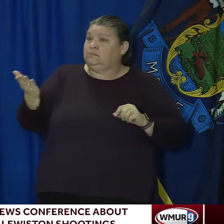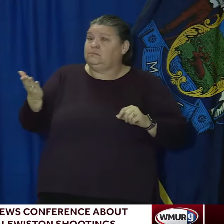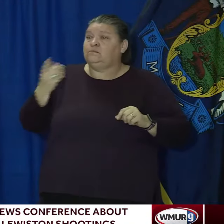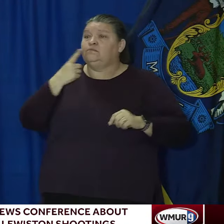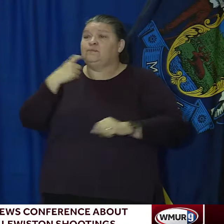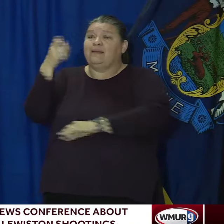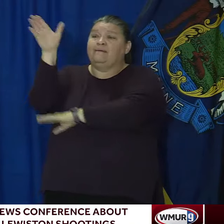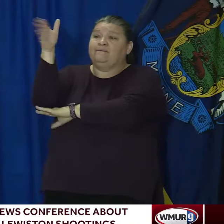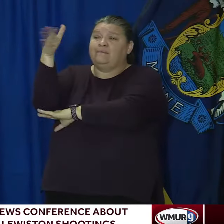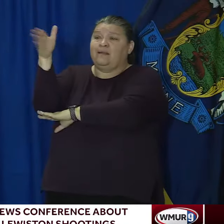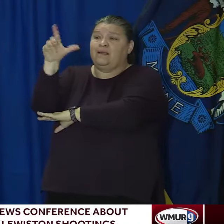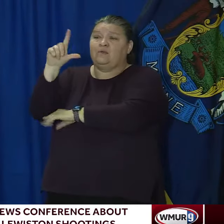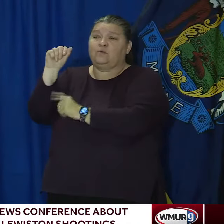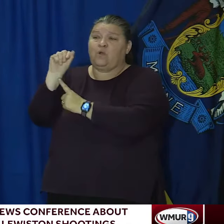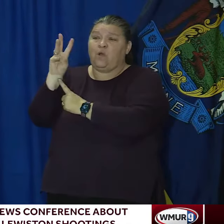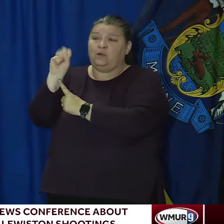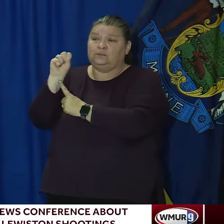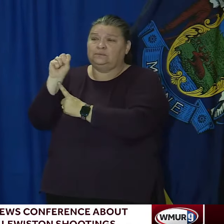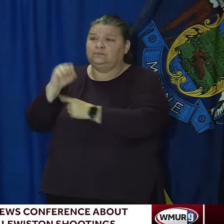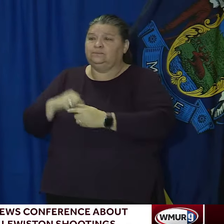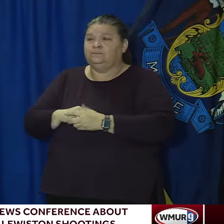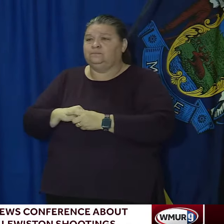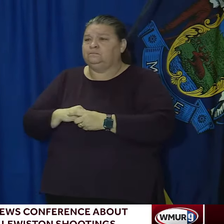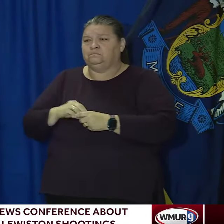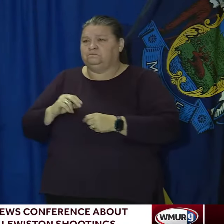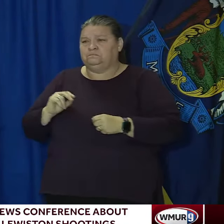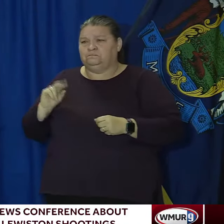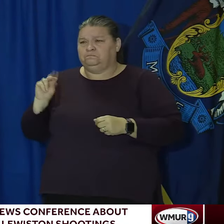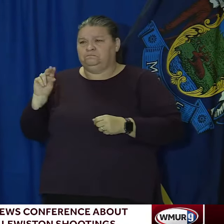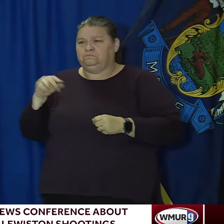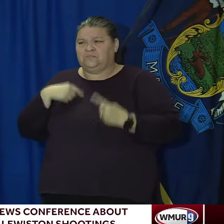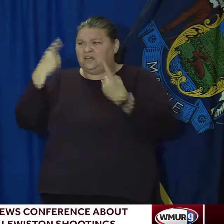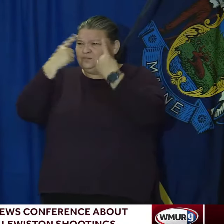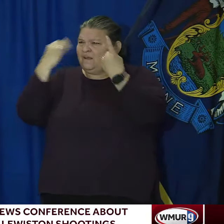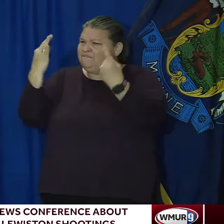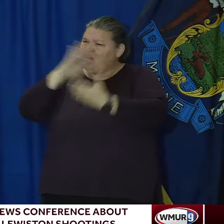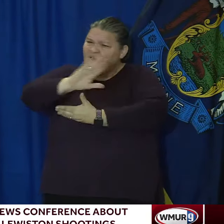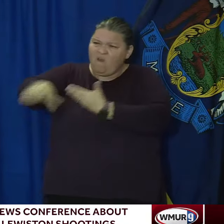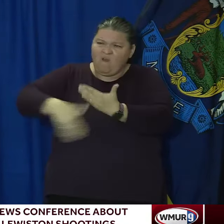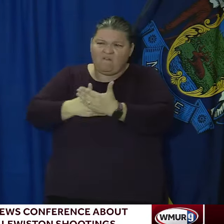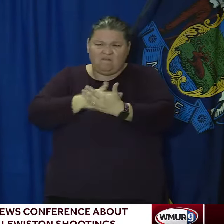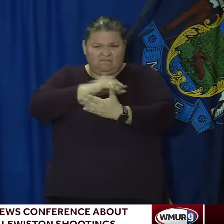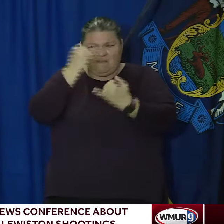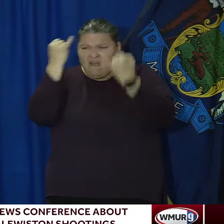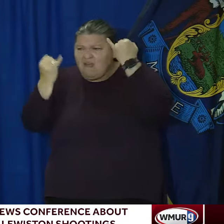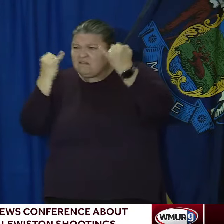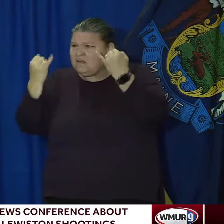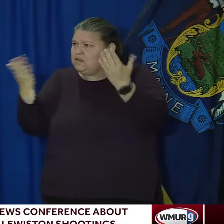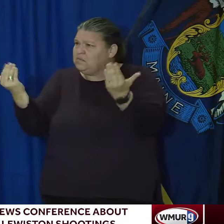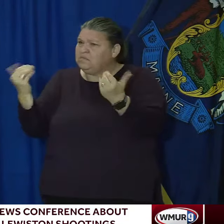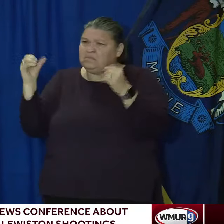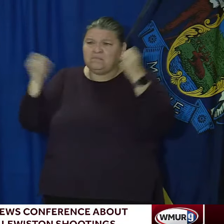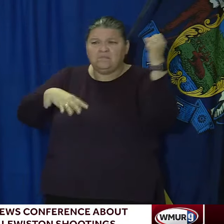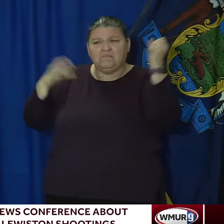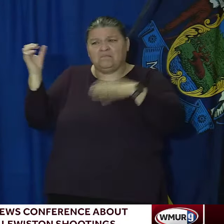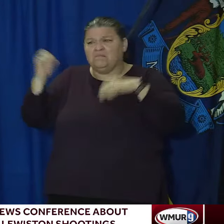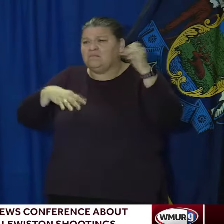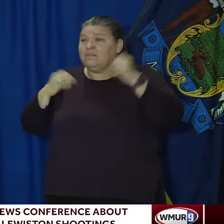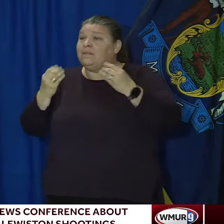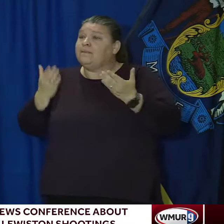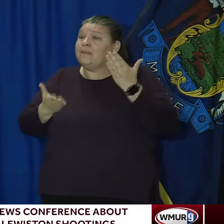example, on the table? I'm not taking anything off the table. There are a lot of ideas out there. They may have names, they may have